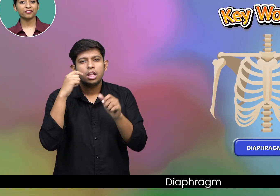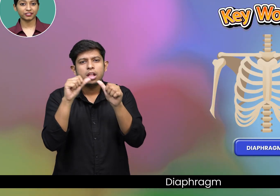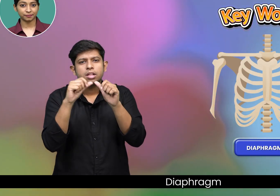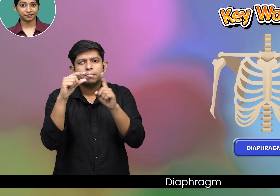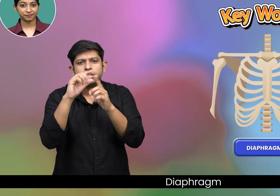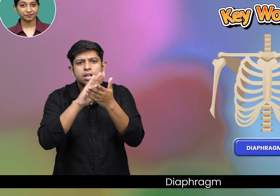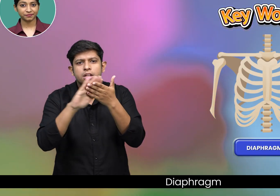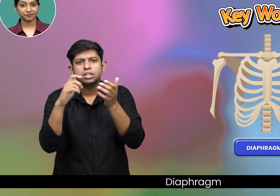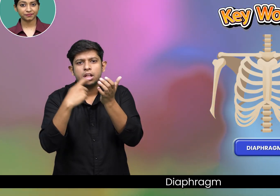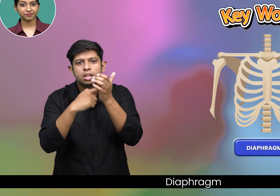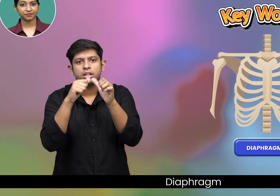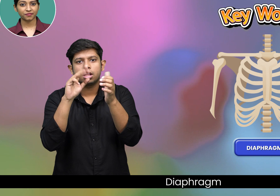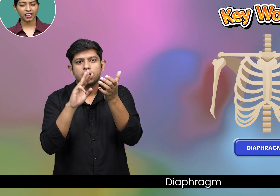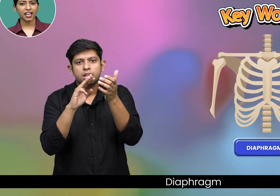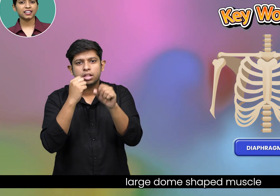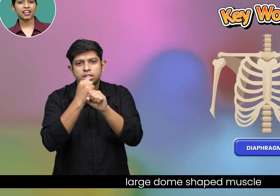Diaphragm,